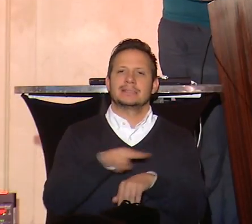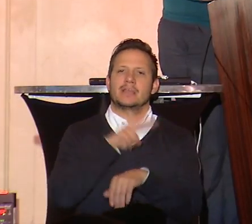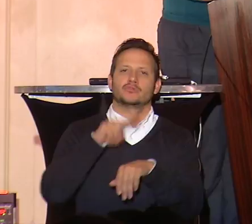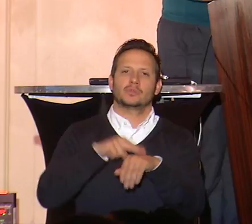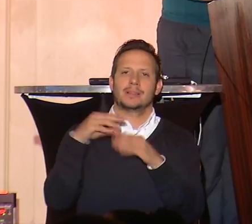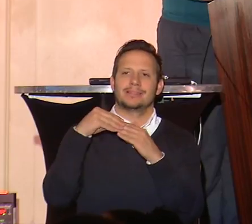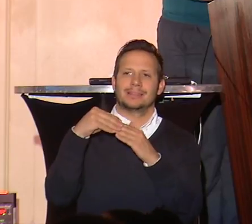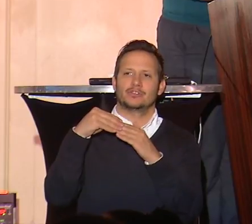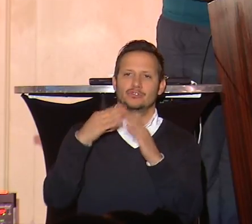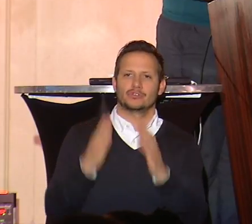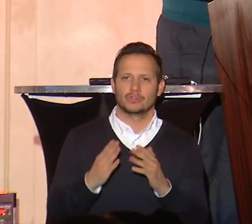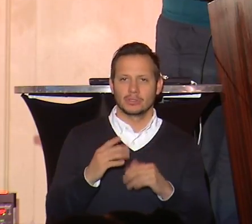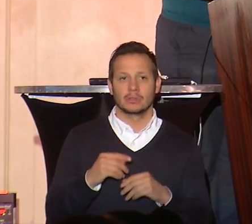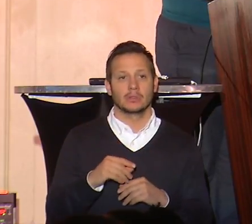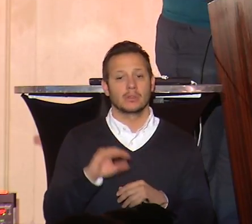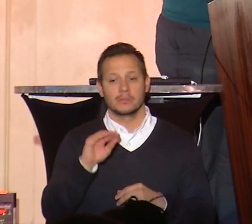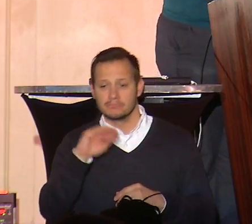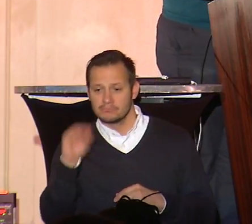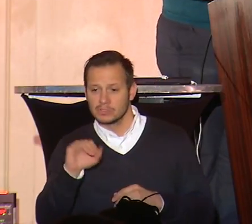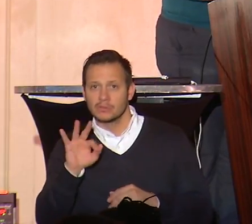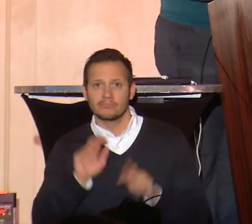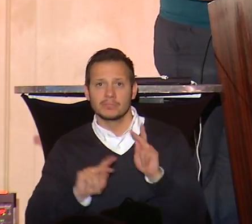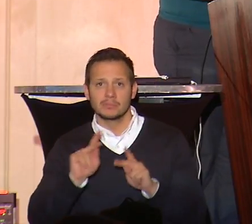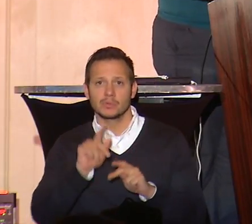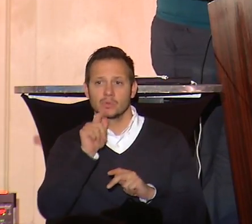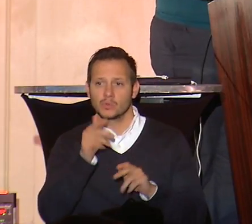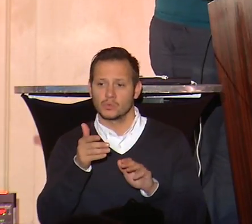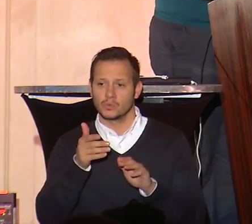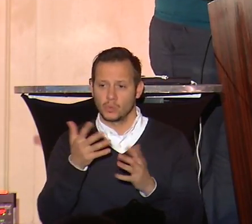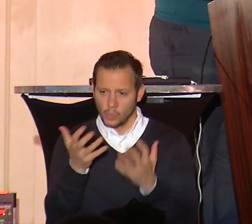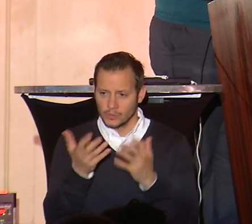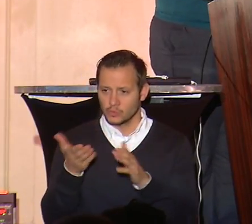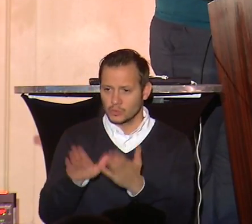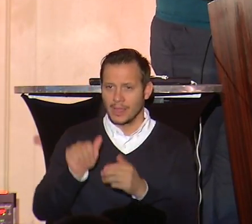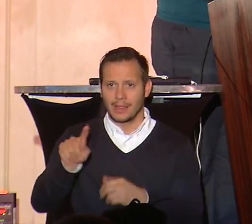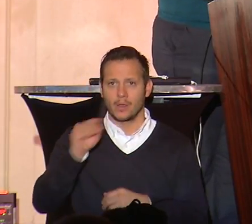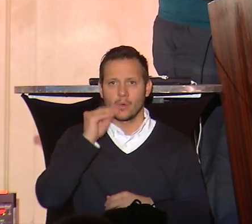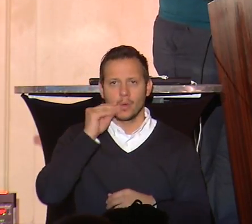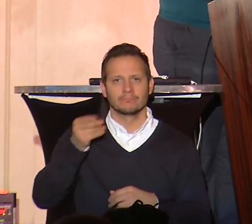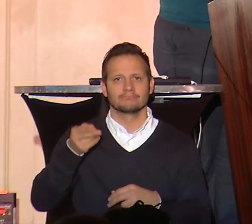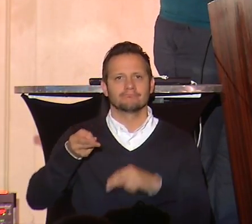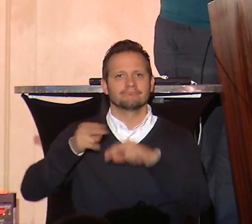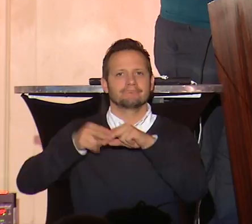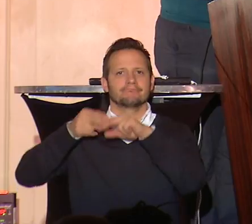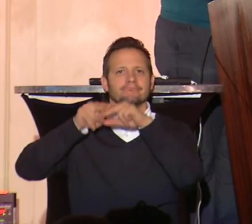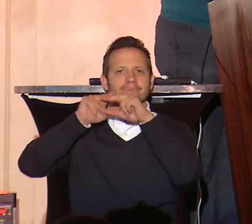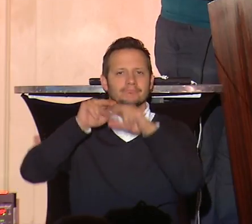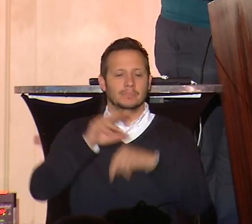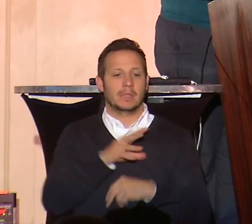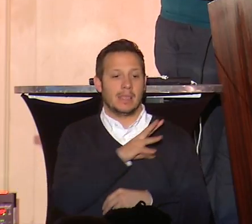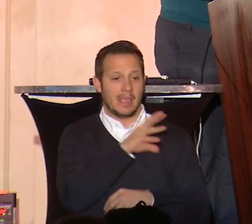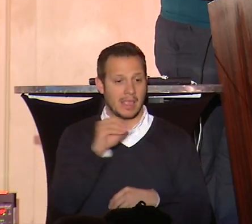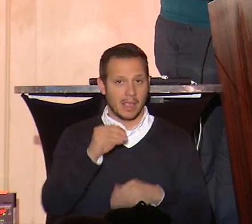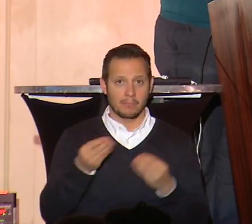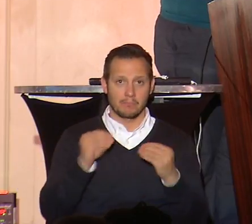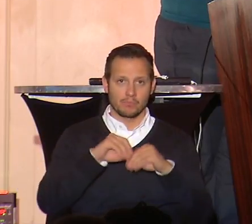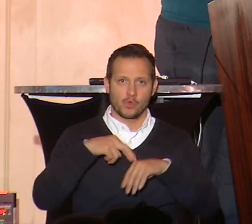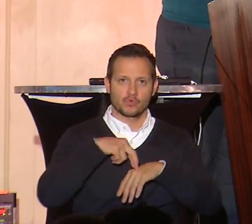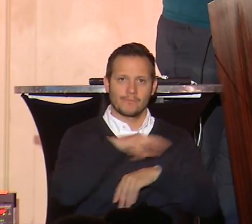percentage of people who get to die at home where they want to die, in high rates of hospice referral, so we have